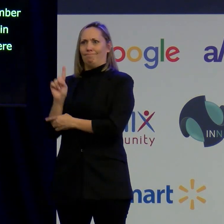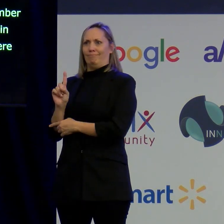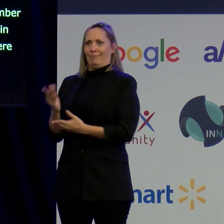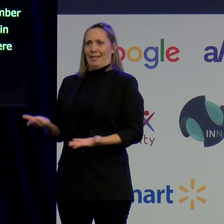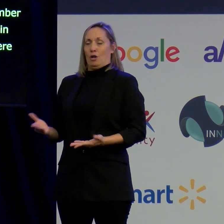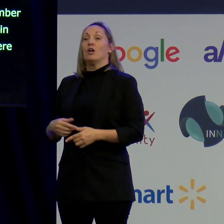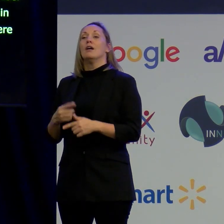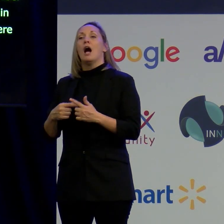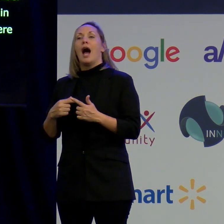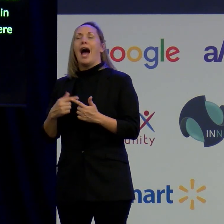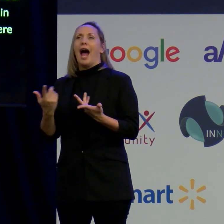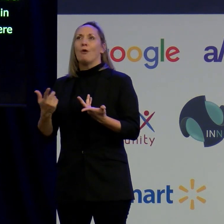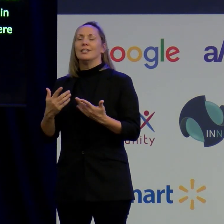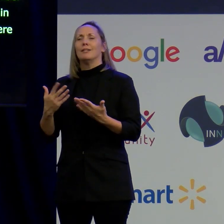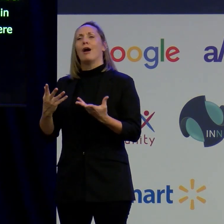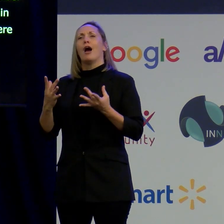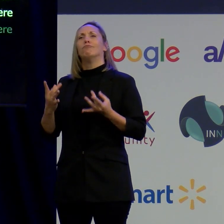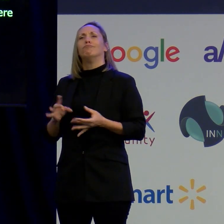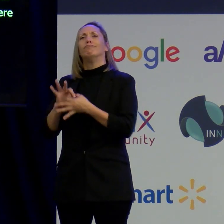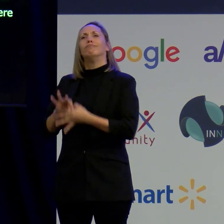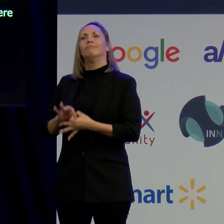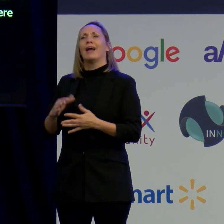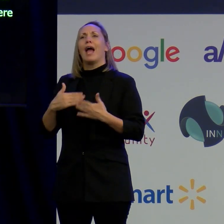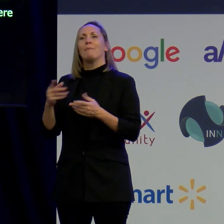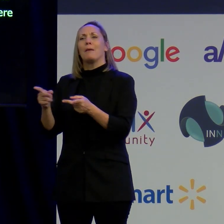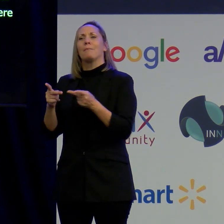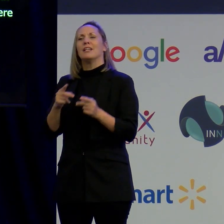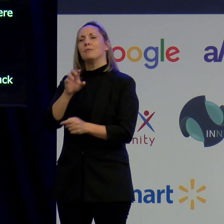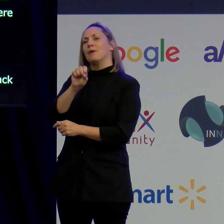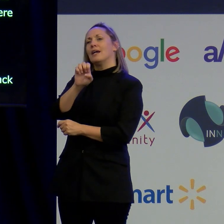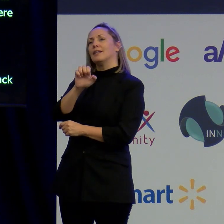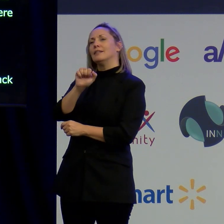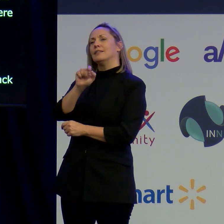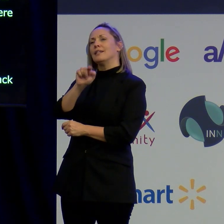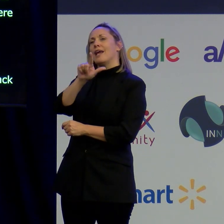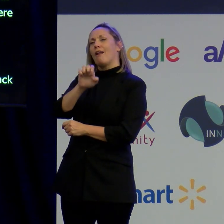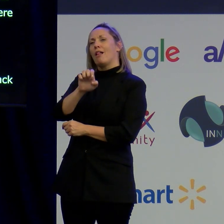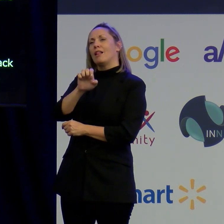was in my happy place this weekend, back in Seattle, and